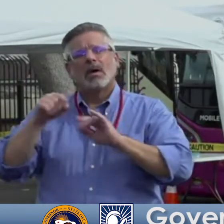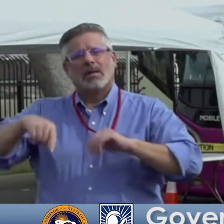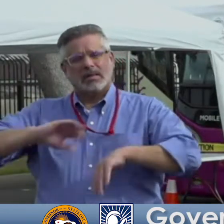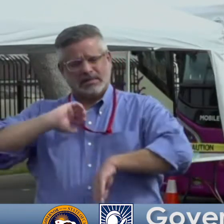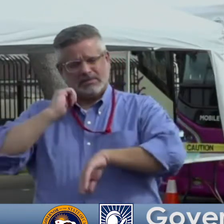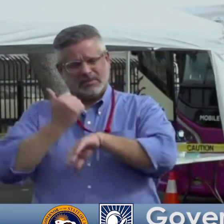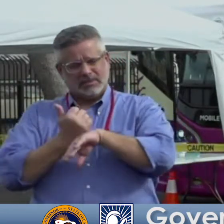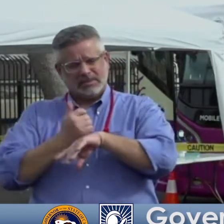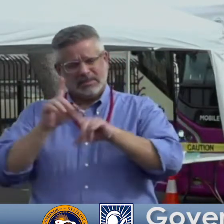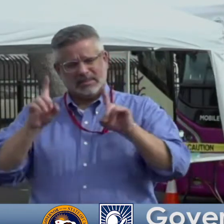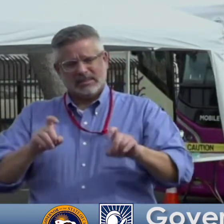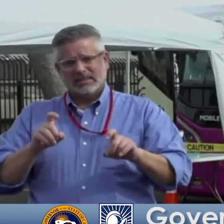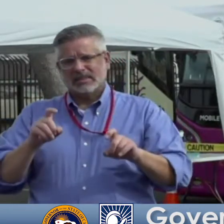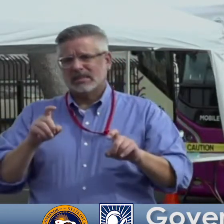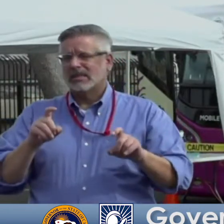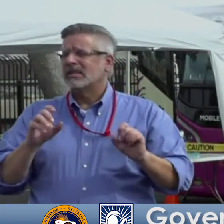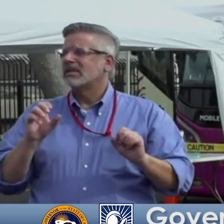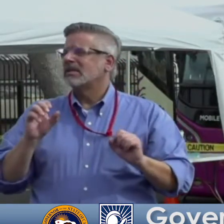the